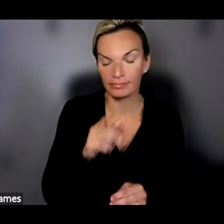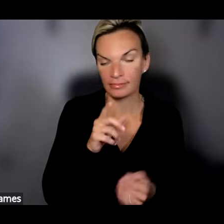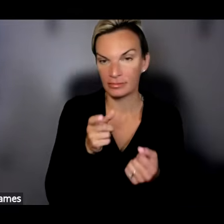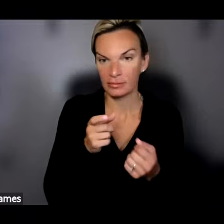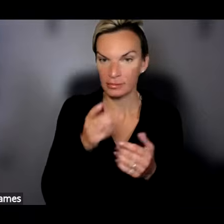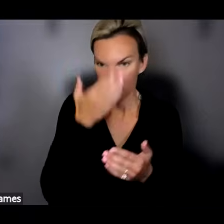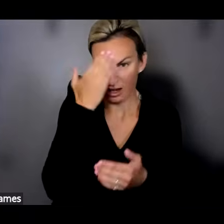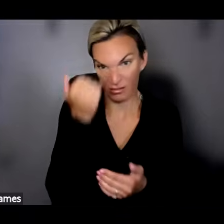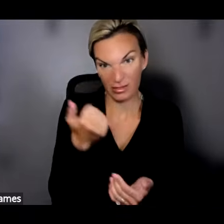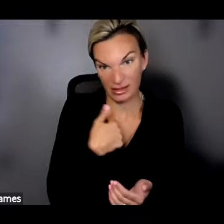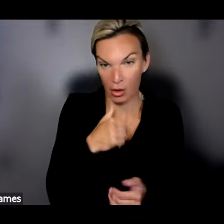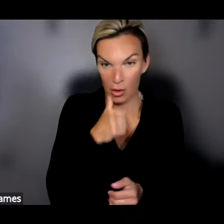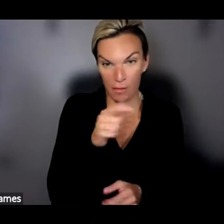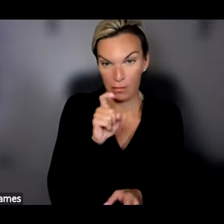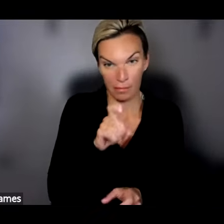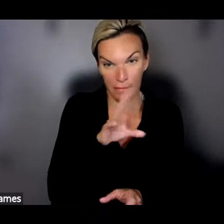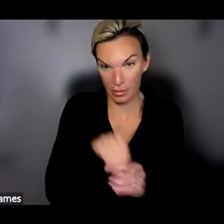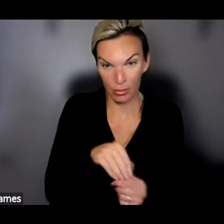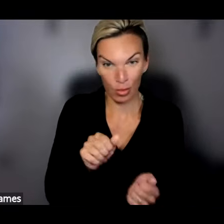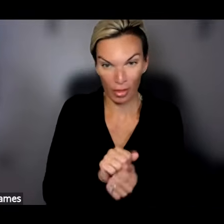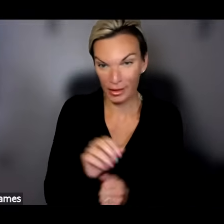politics.